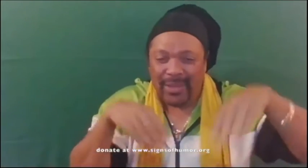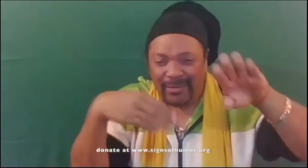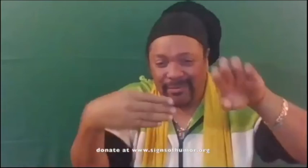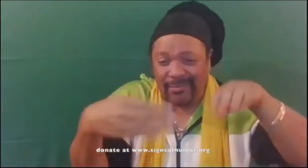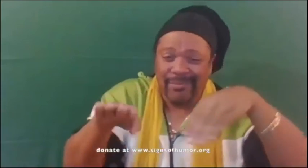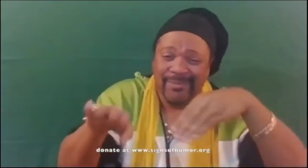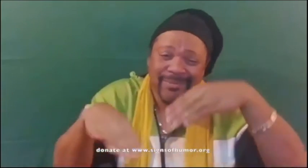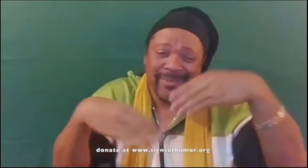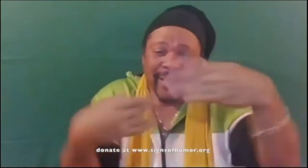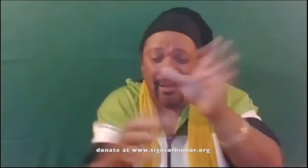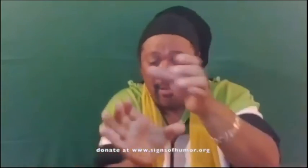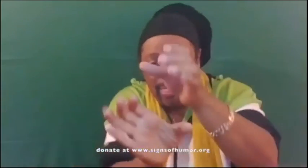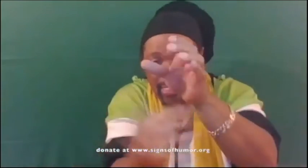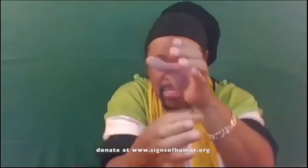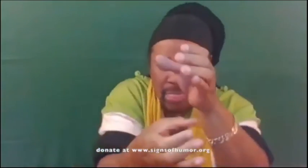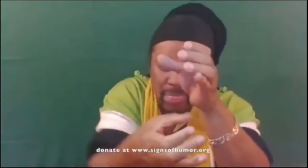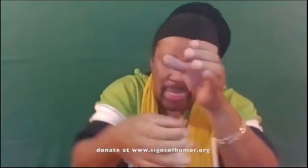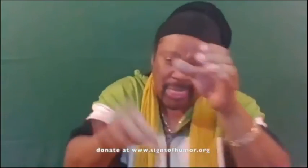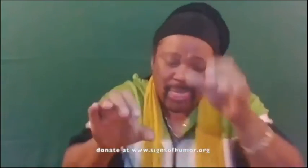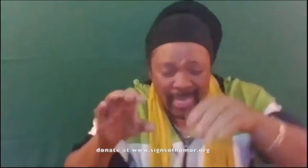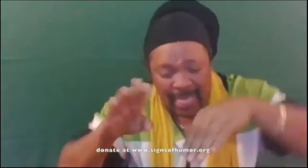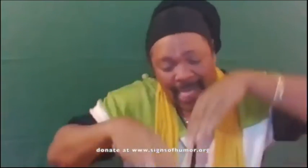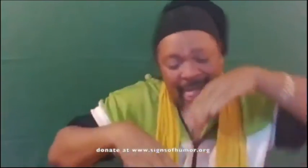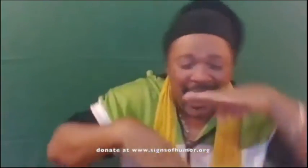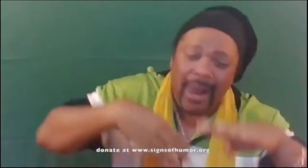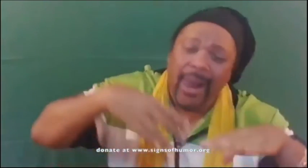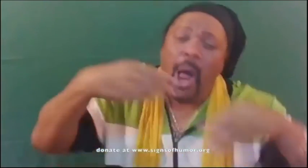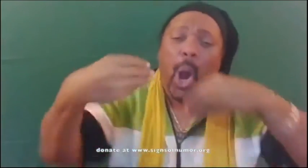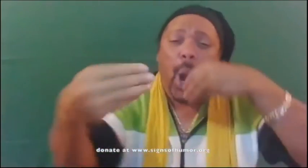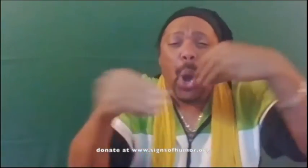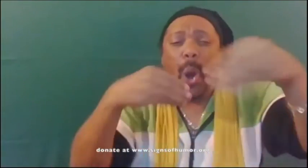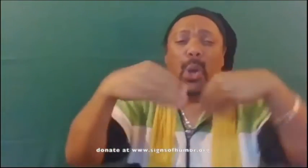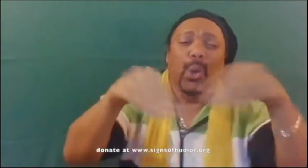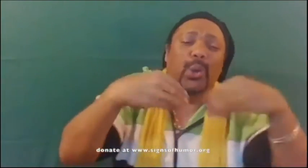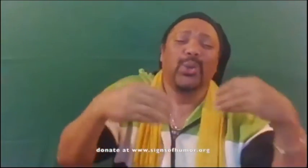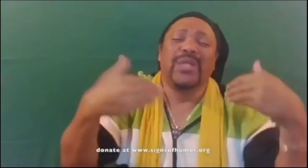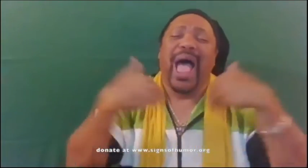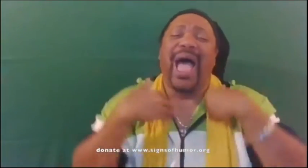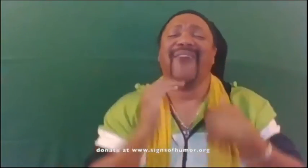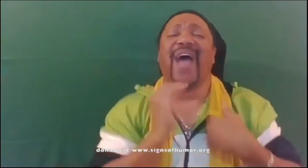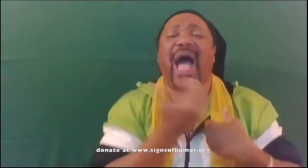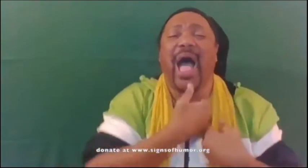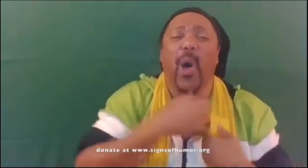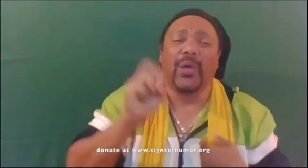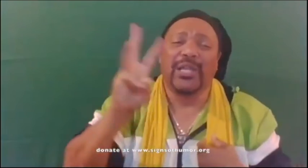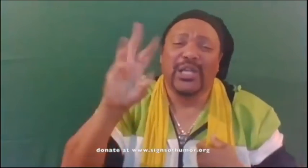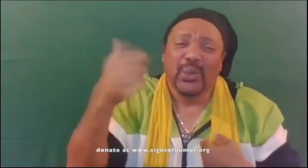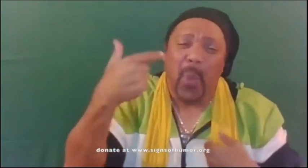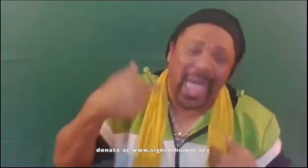It's our walk. It's that kind of swag. The kind you just can't imitate. It's so loose and so